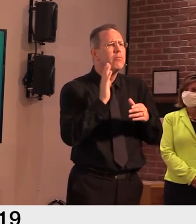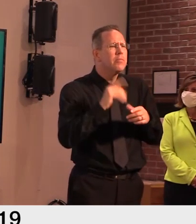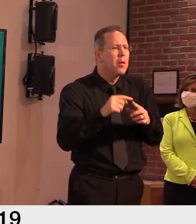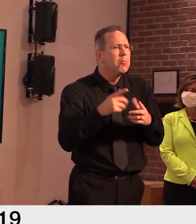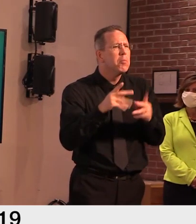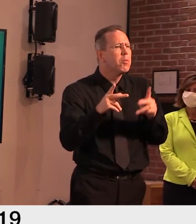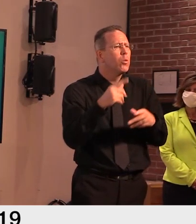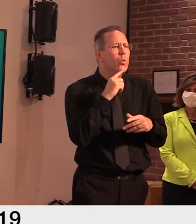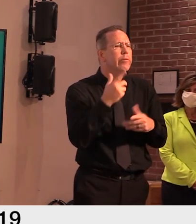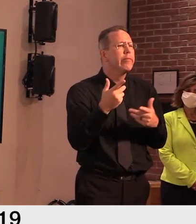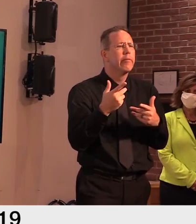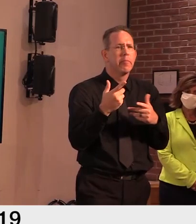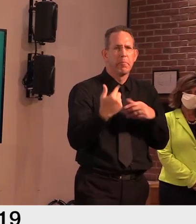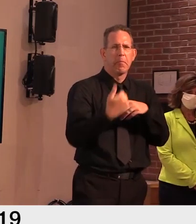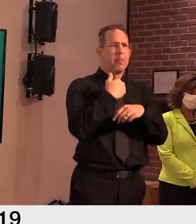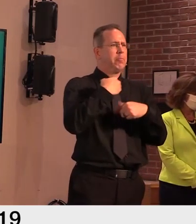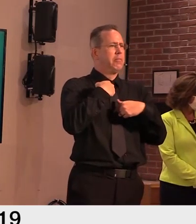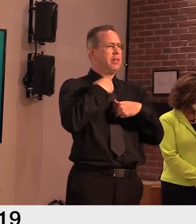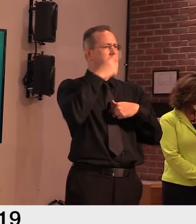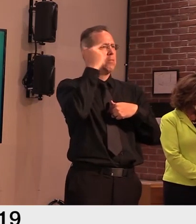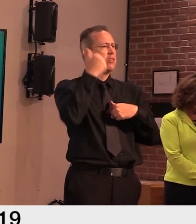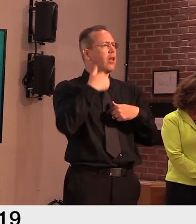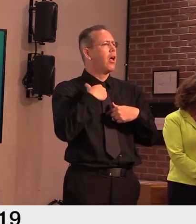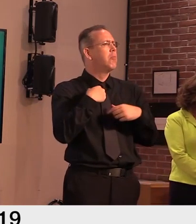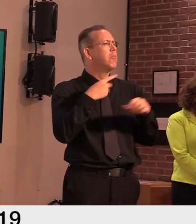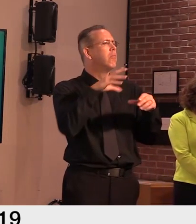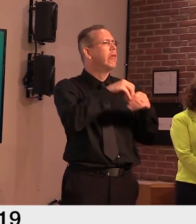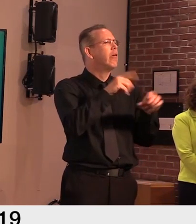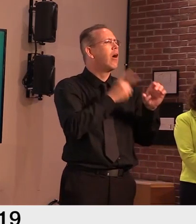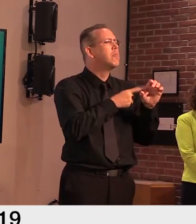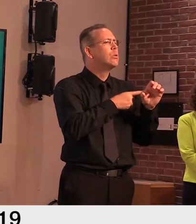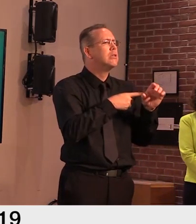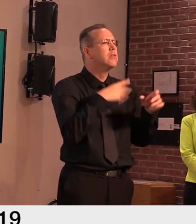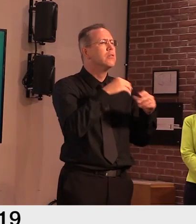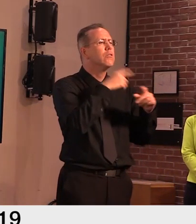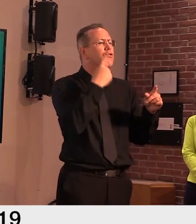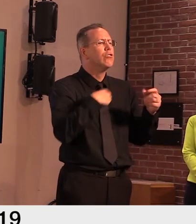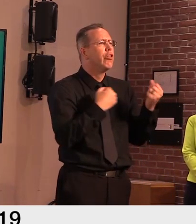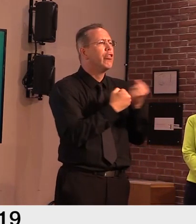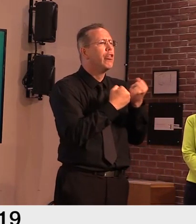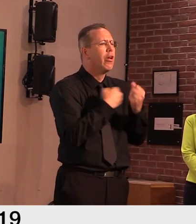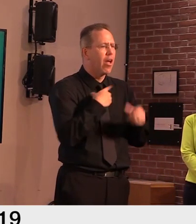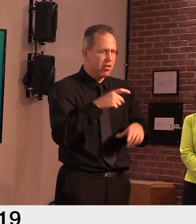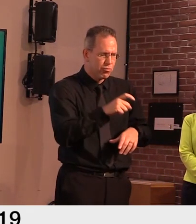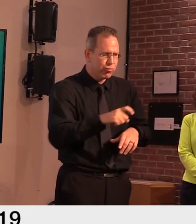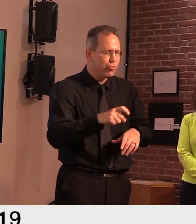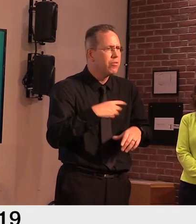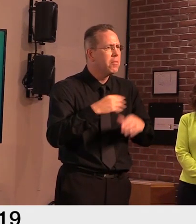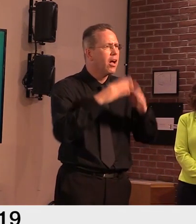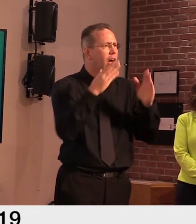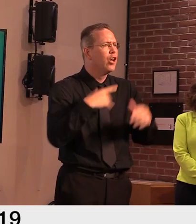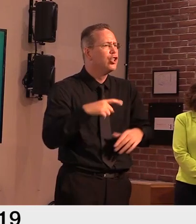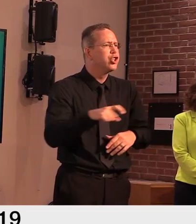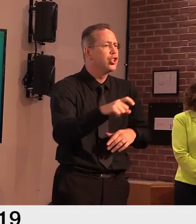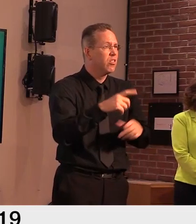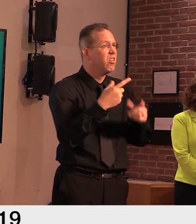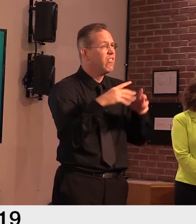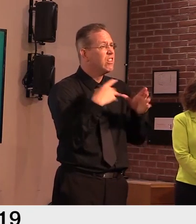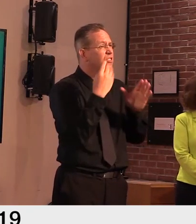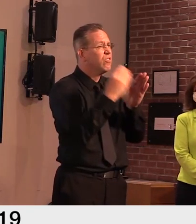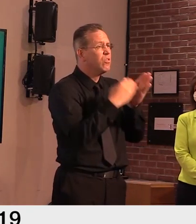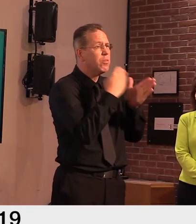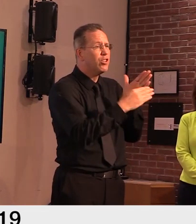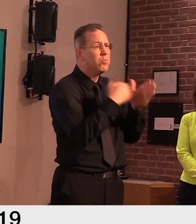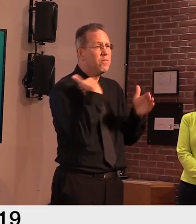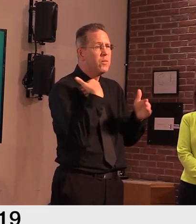mean, when I grew up, we faced prejudices. During the Cuban Missile Crisis, we had swastikas painted on the road in front of our